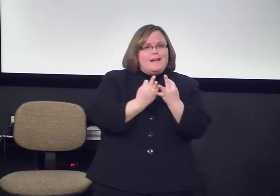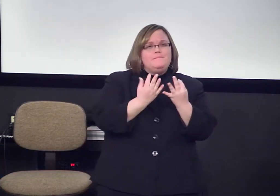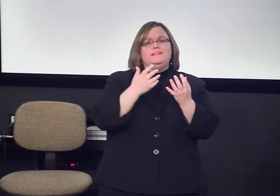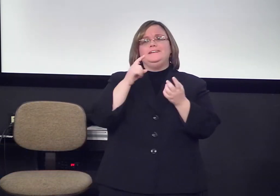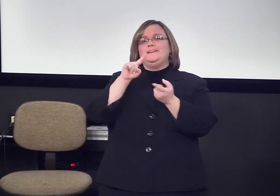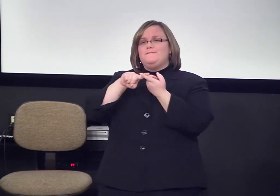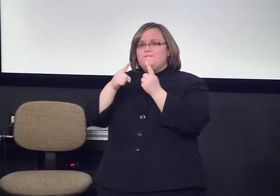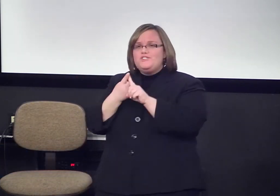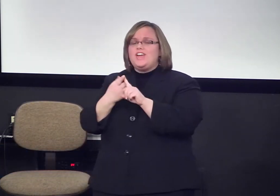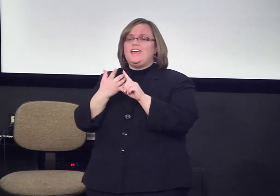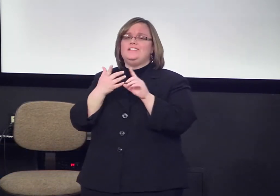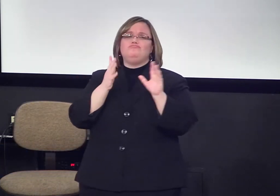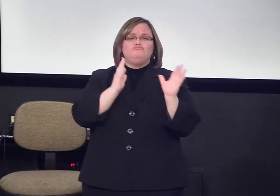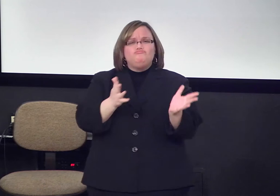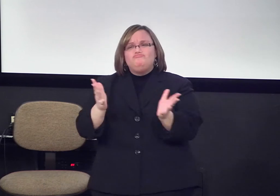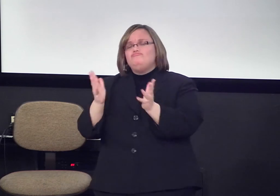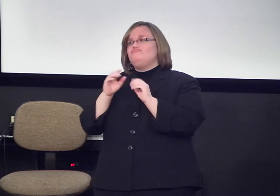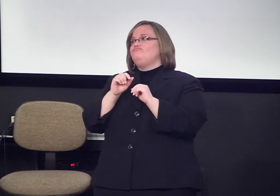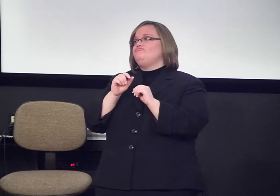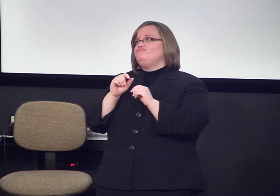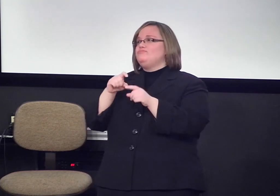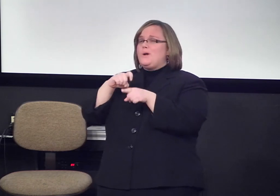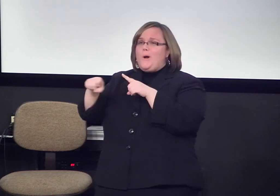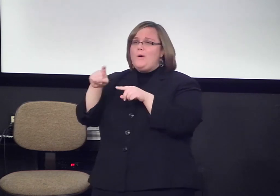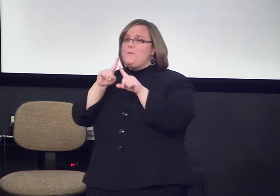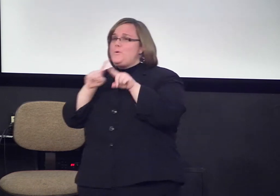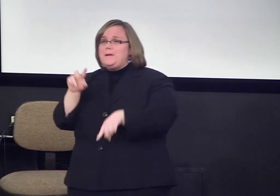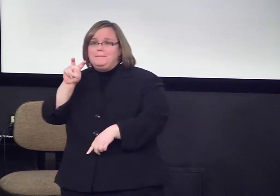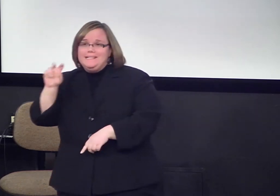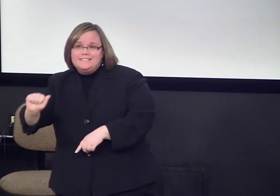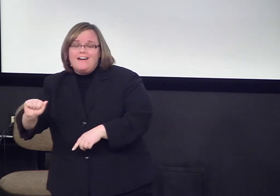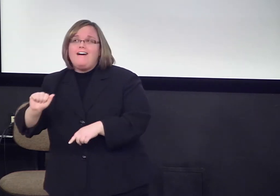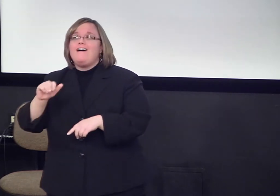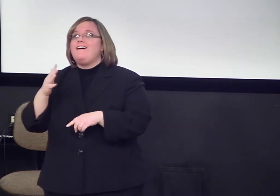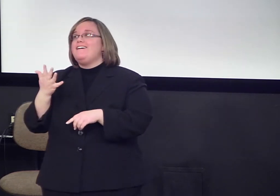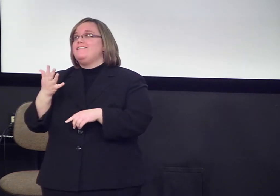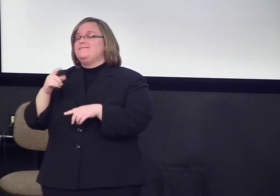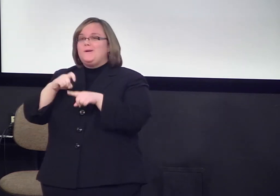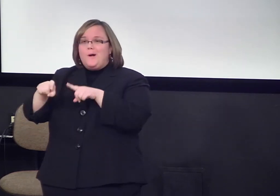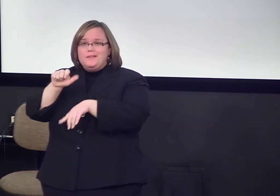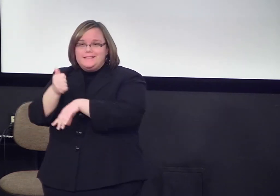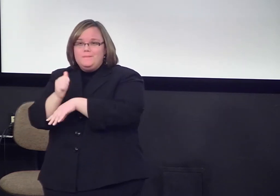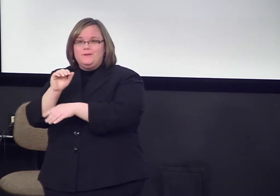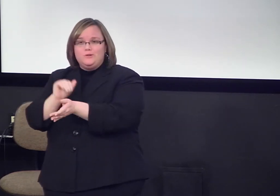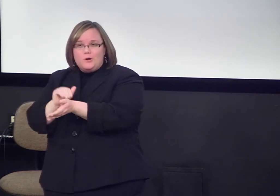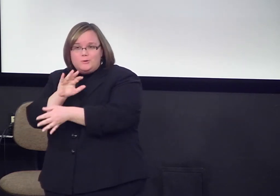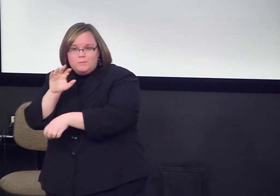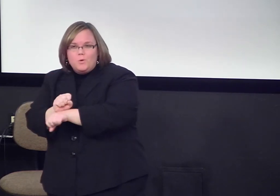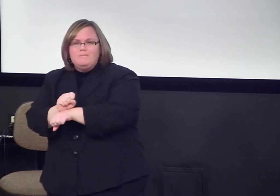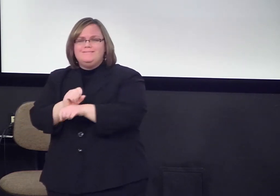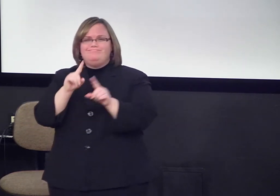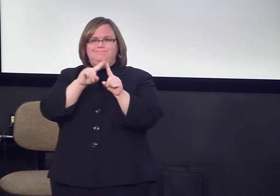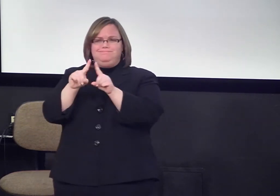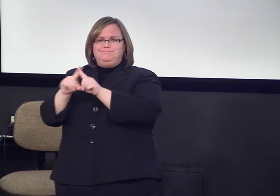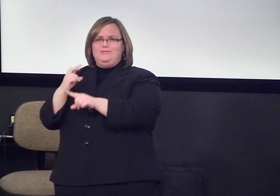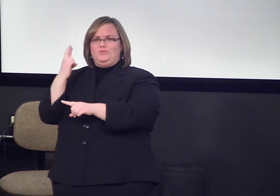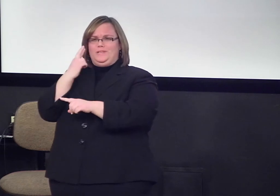So every day across the country and across the world, really, deaf people make calls. They make calls to family